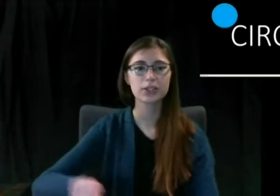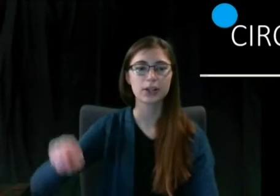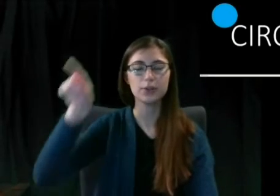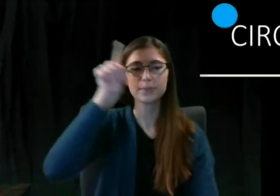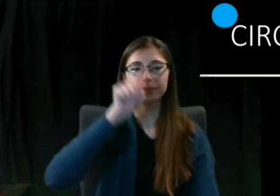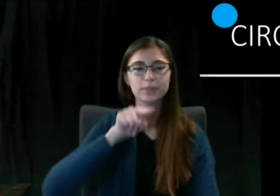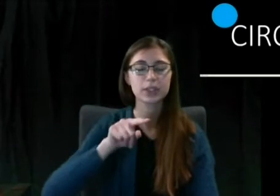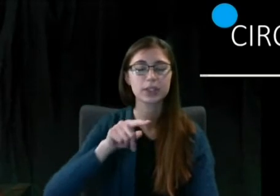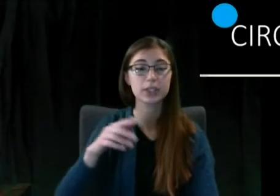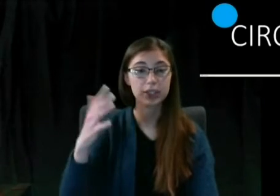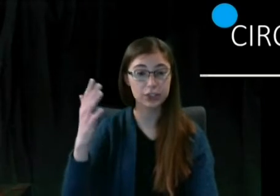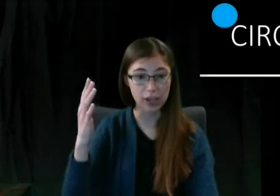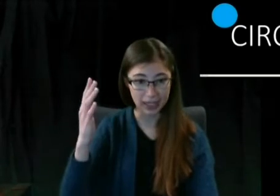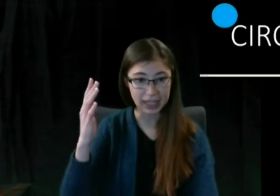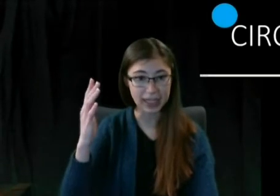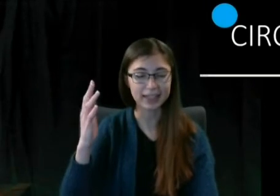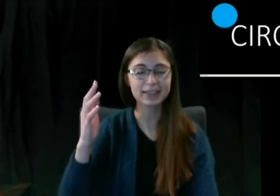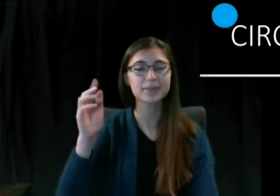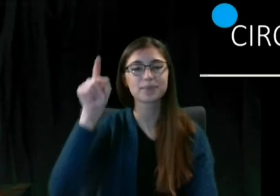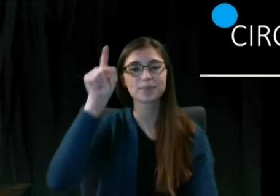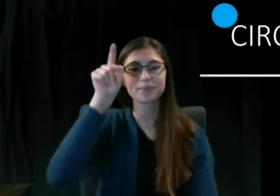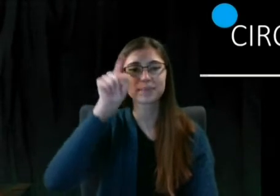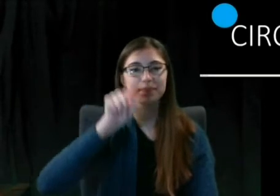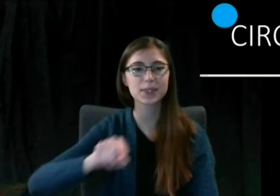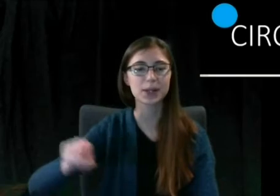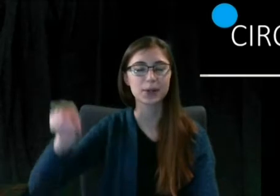Circle. Using your dominant hand. Circle.